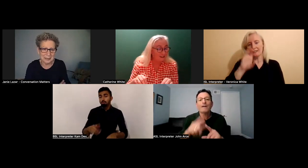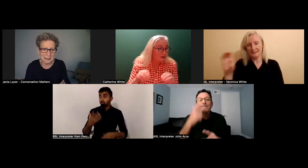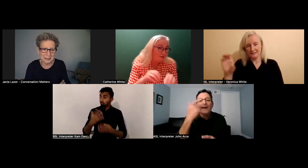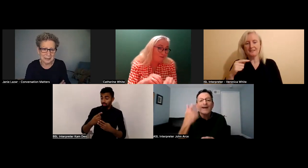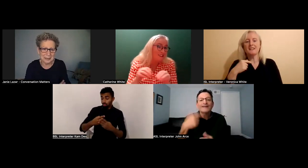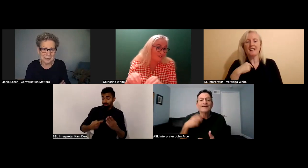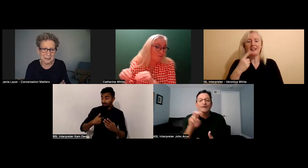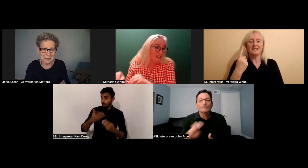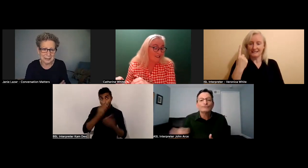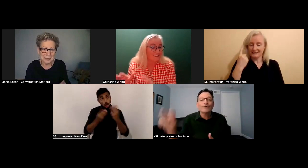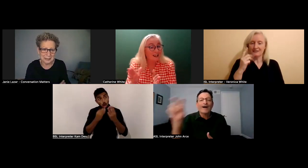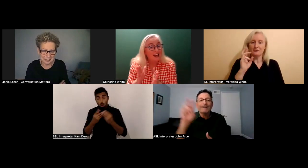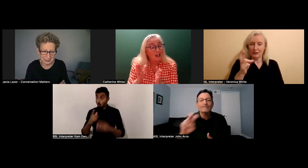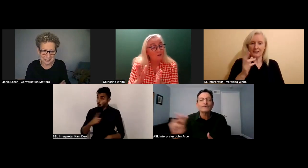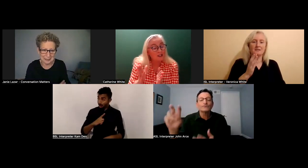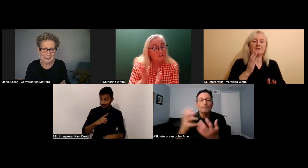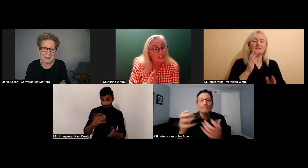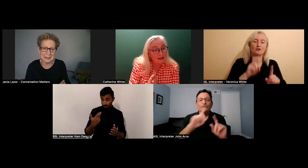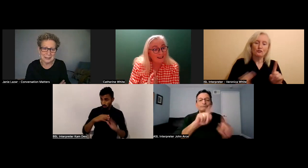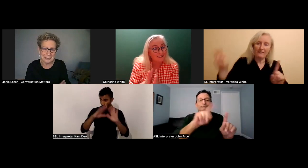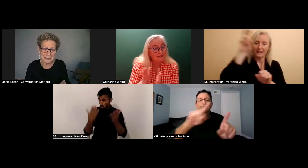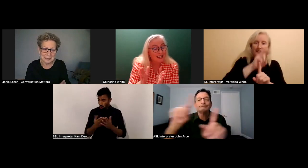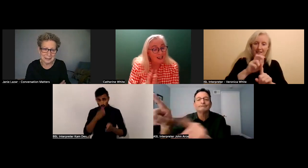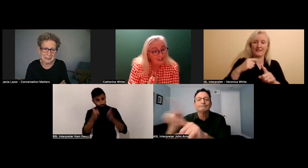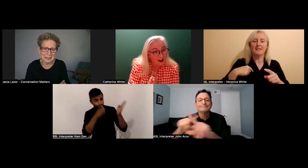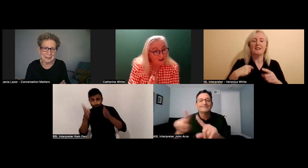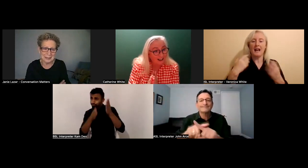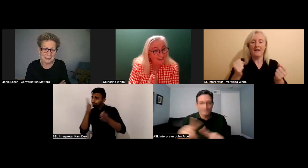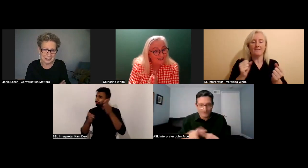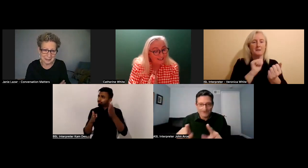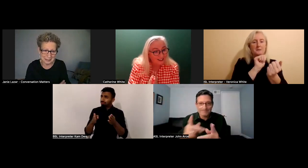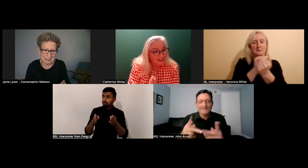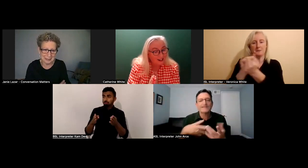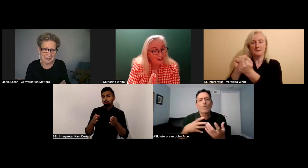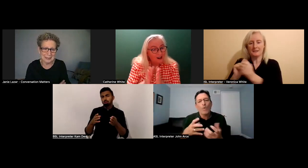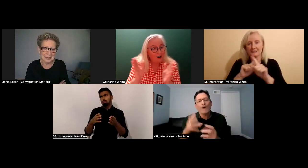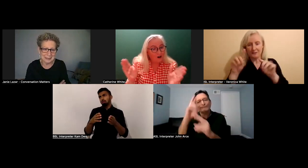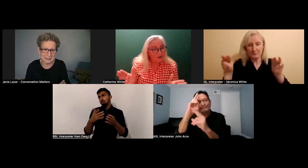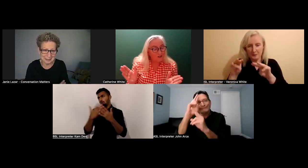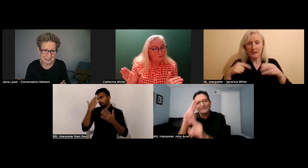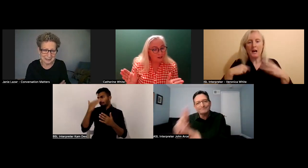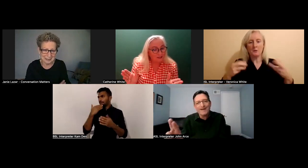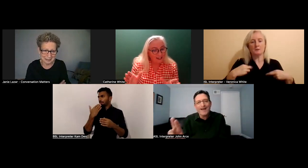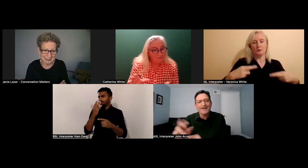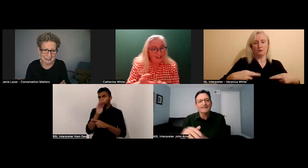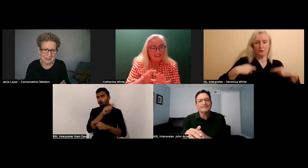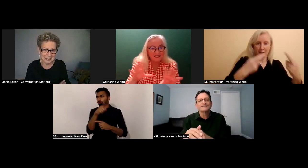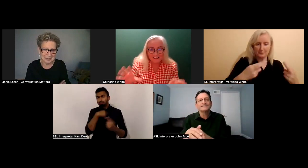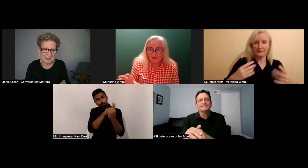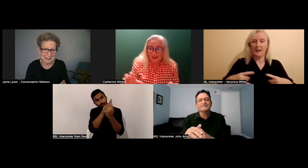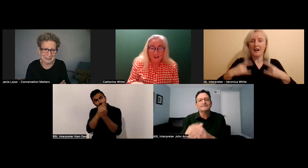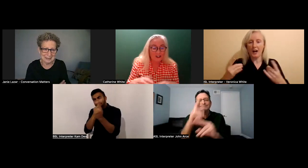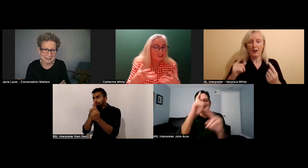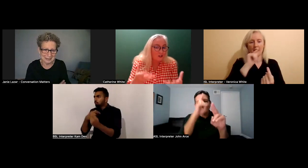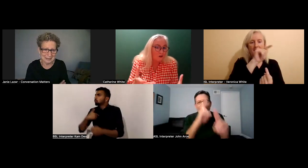different people in different places, and I want to respect and honor all of those people that I've met in